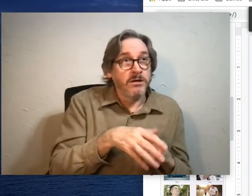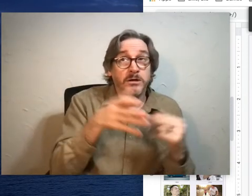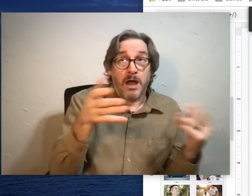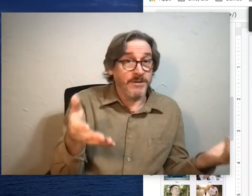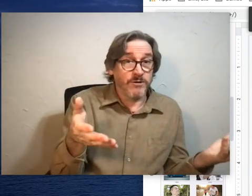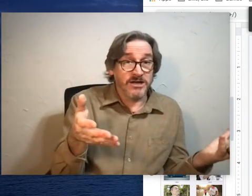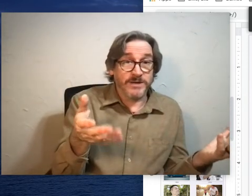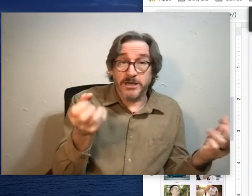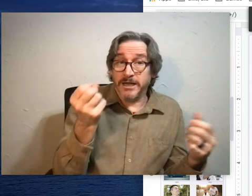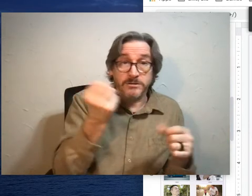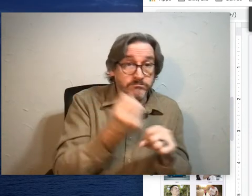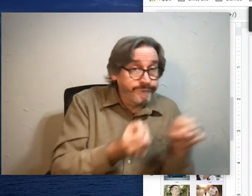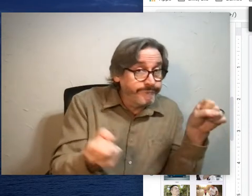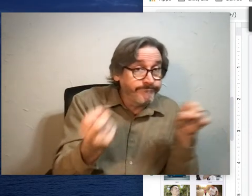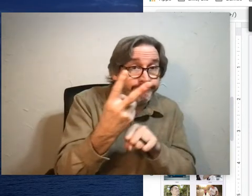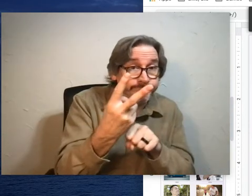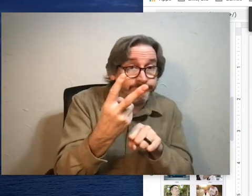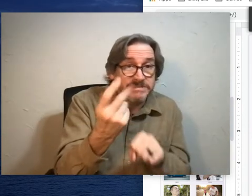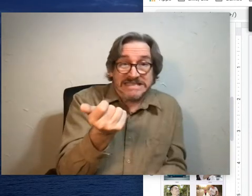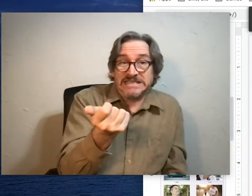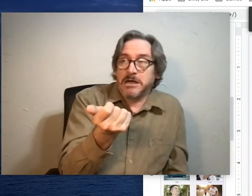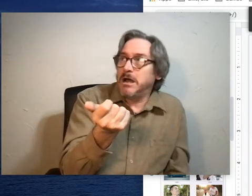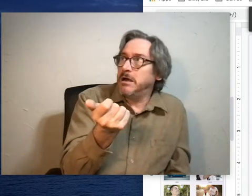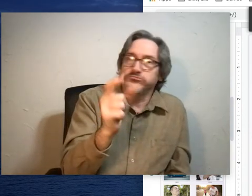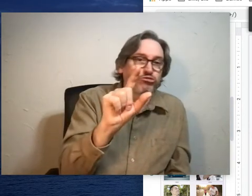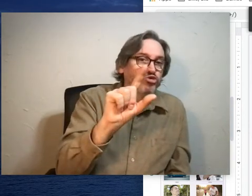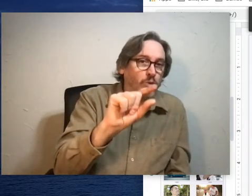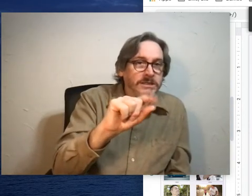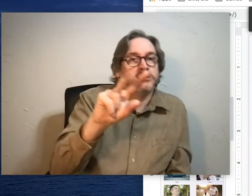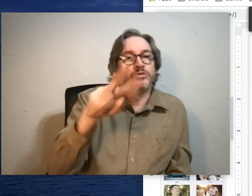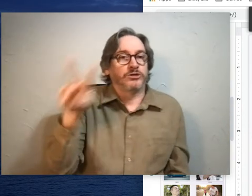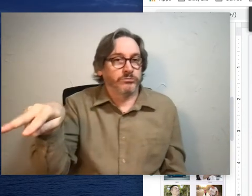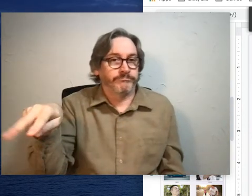of, I'm going to graduate in uh,